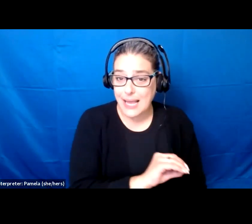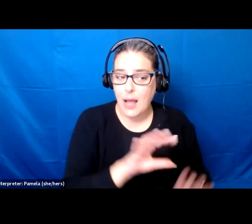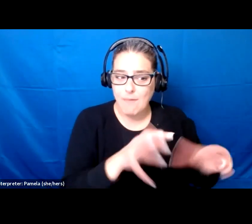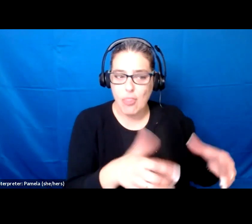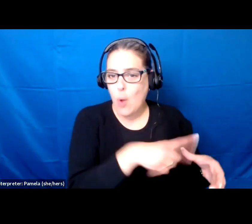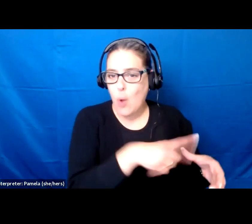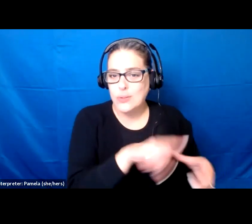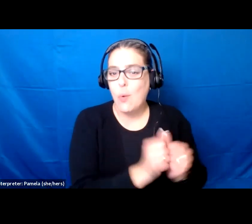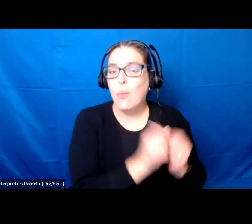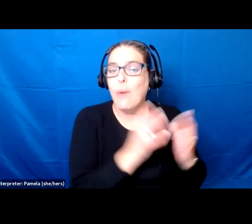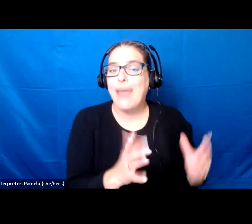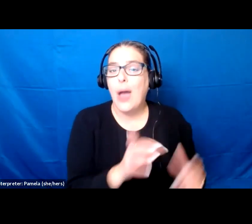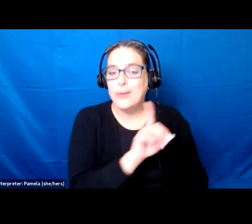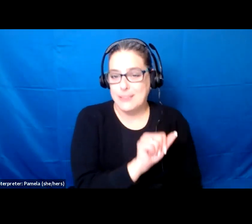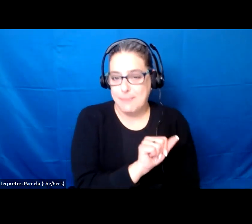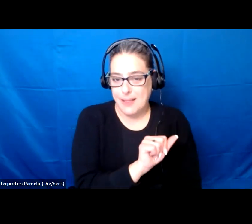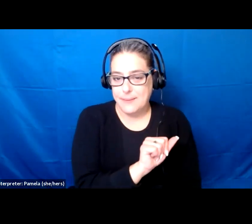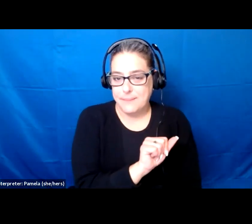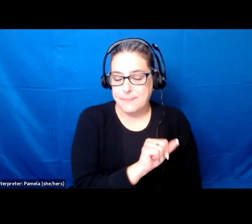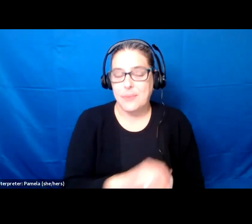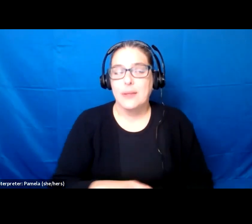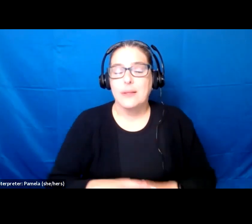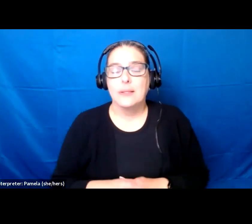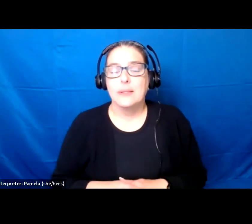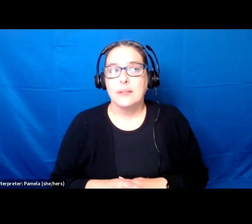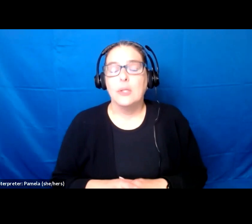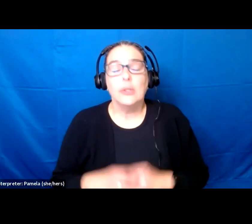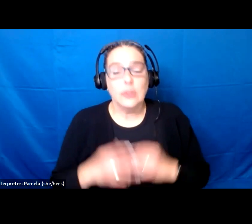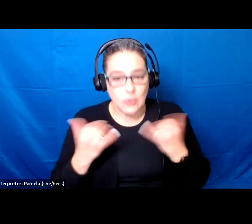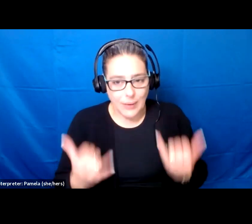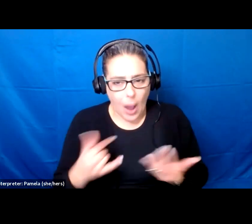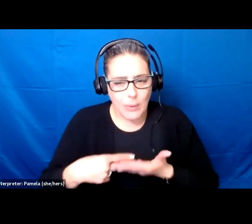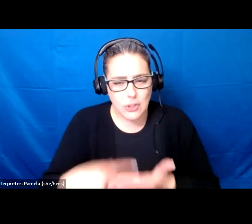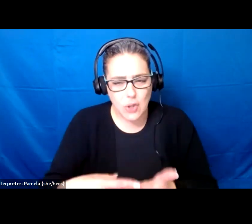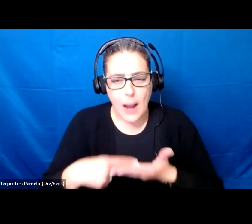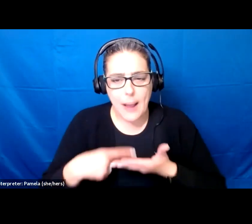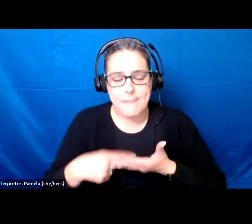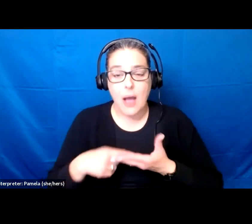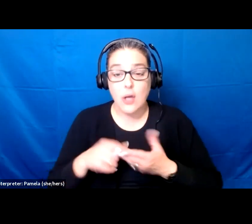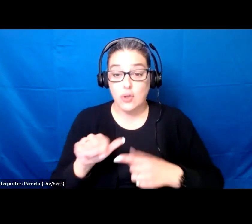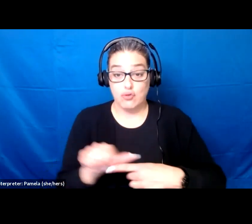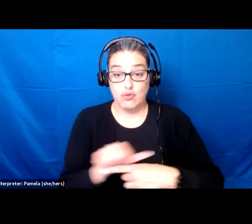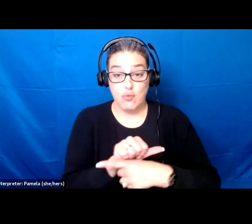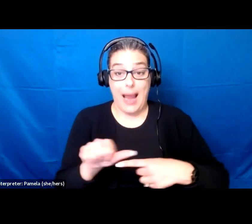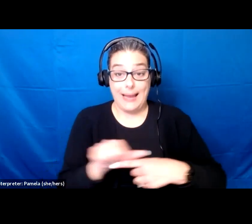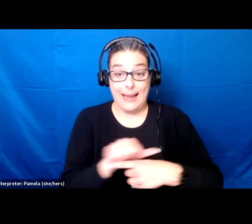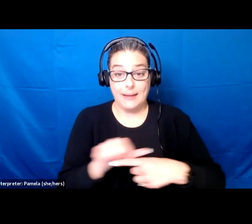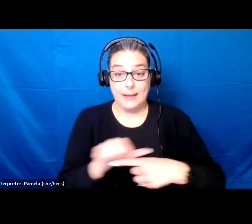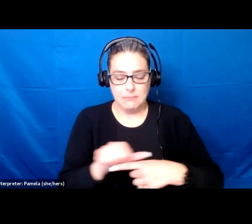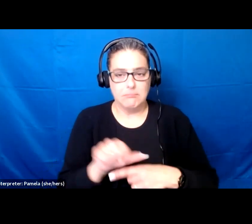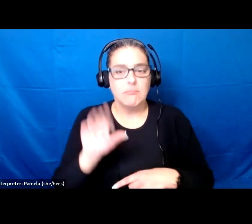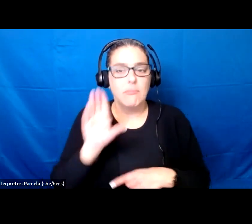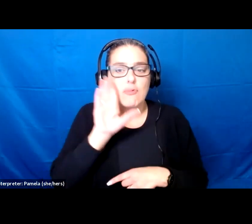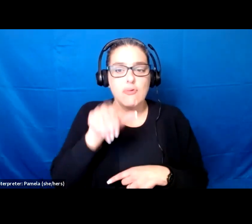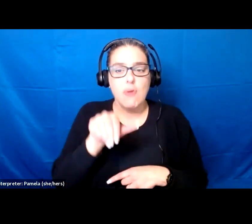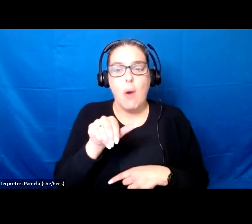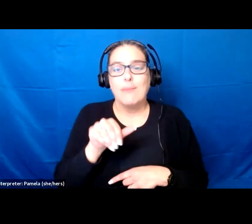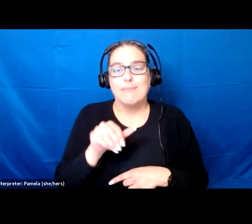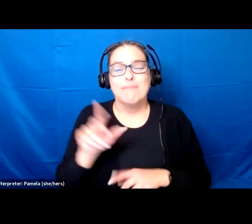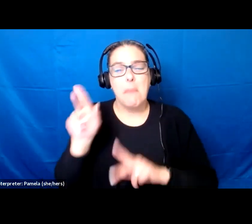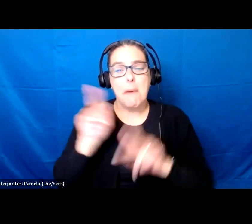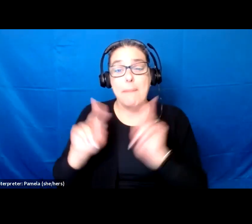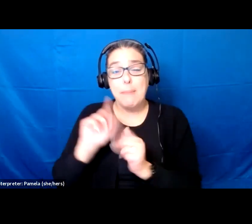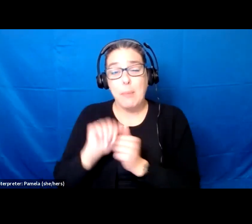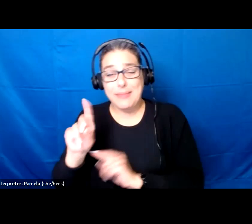When we talk about training for employment, persons with disabilities are much less likely to have a bachelor's degree or